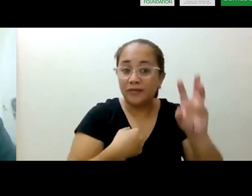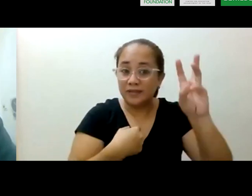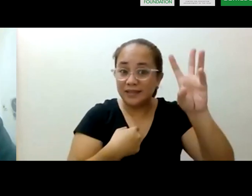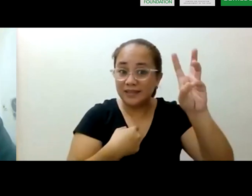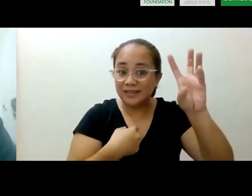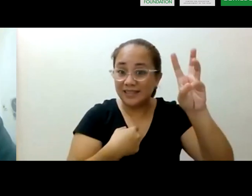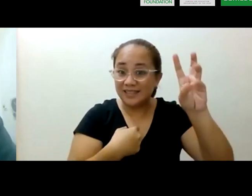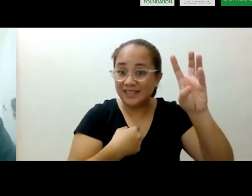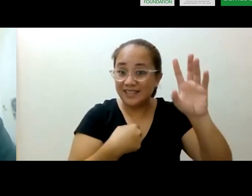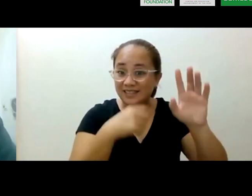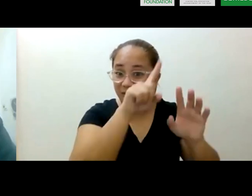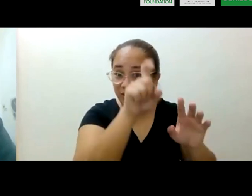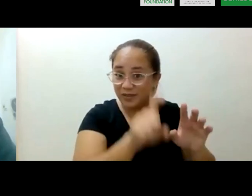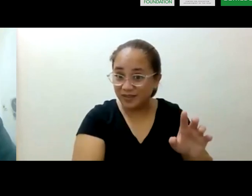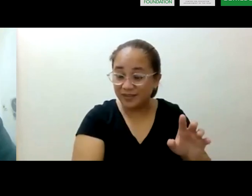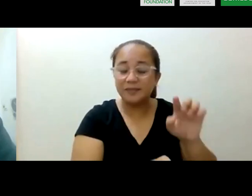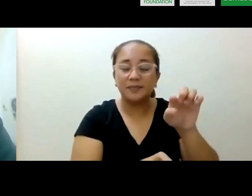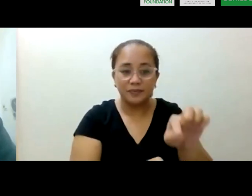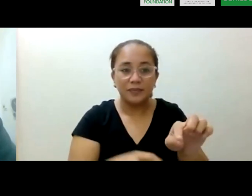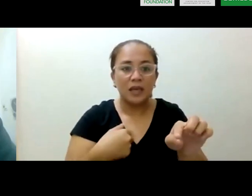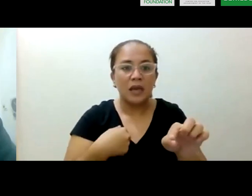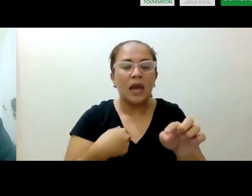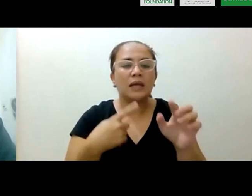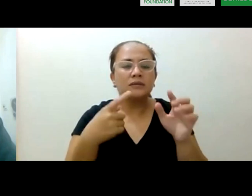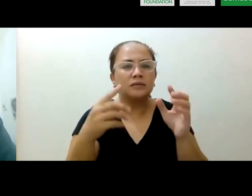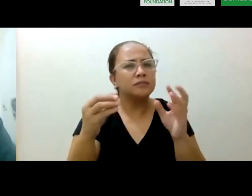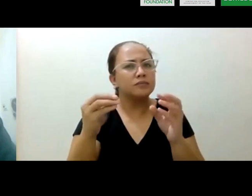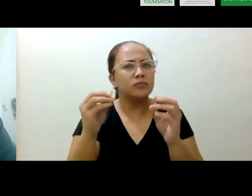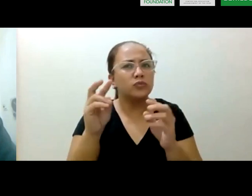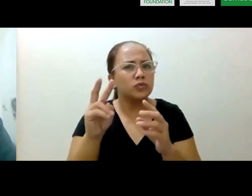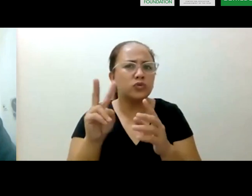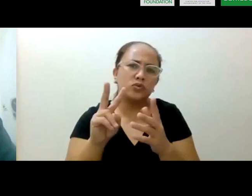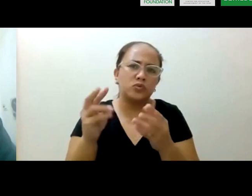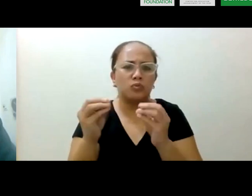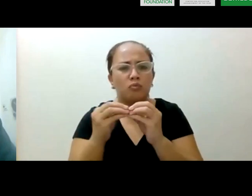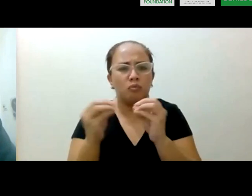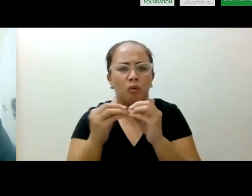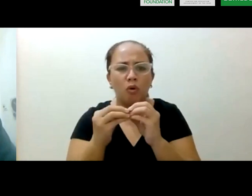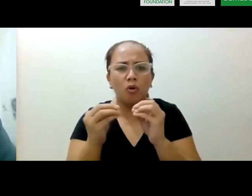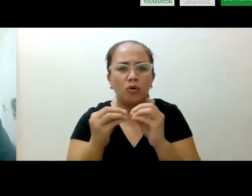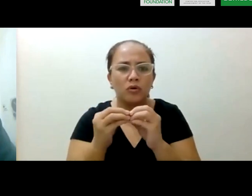And I will add a couple of more pairs of signs.